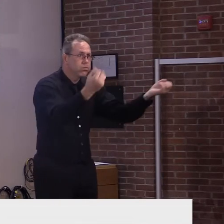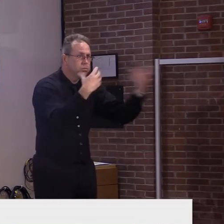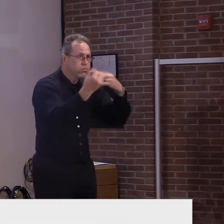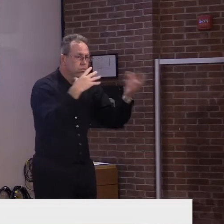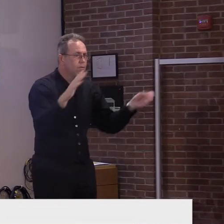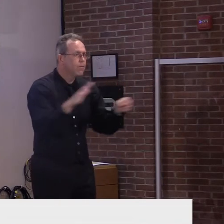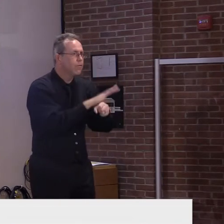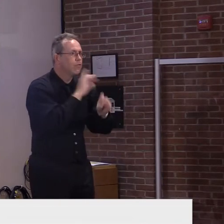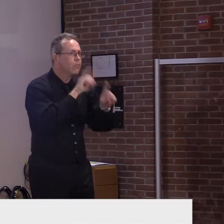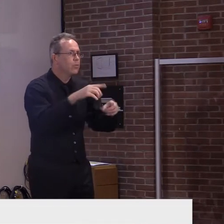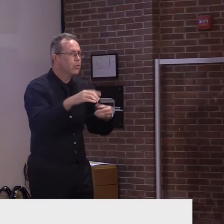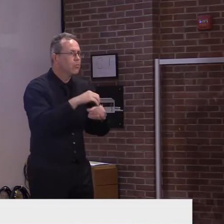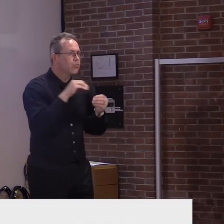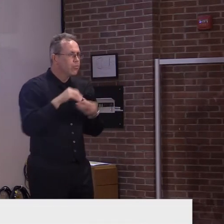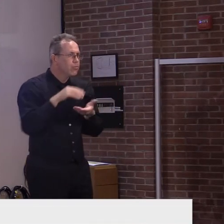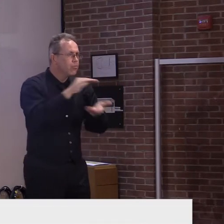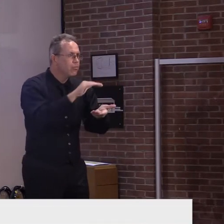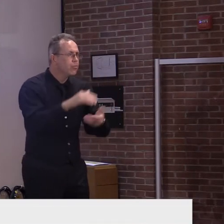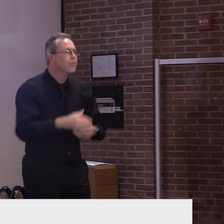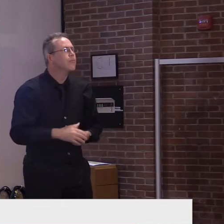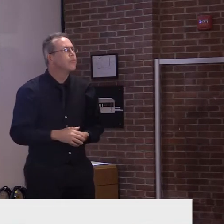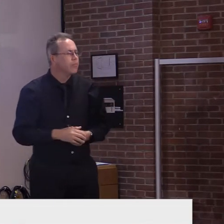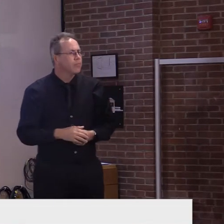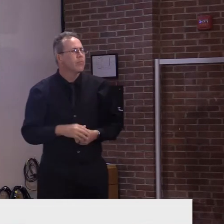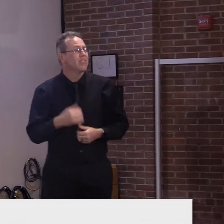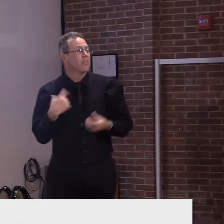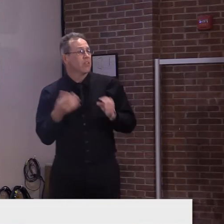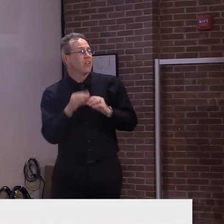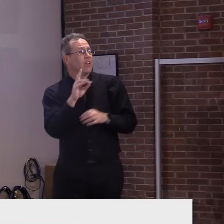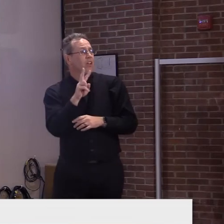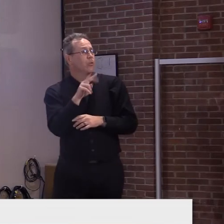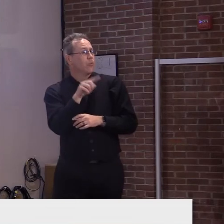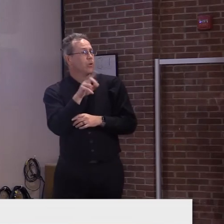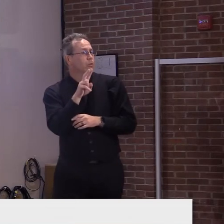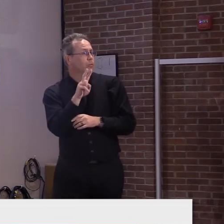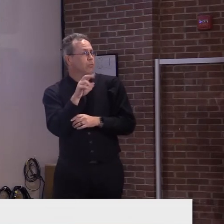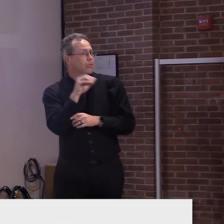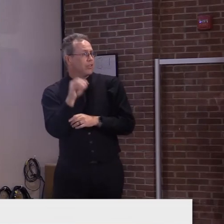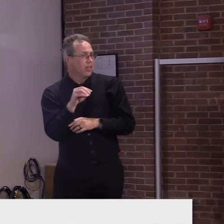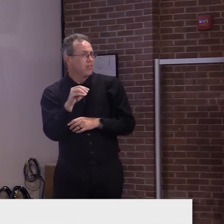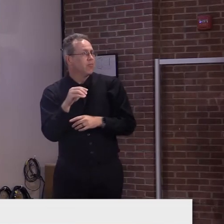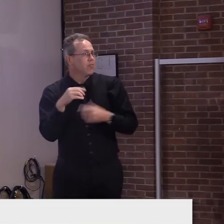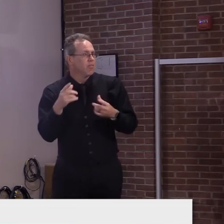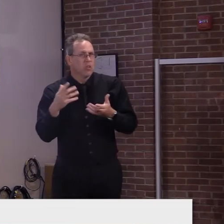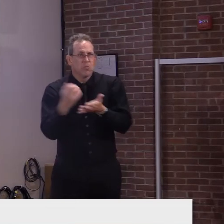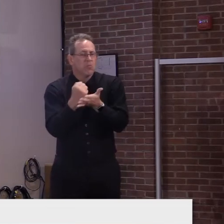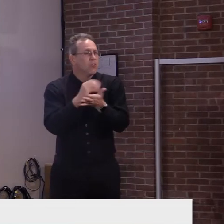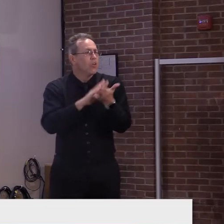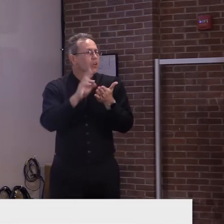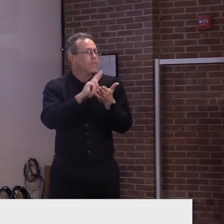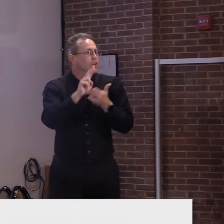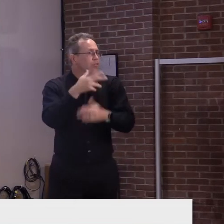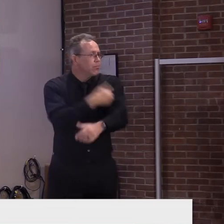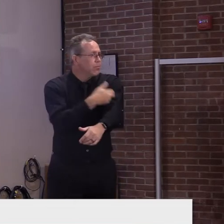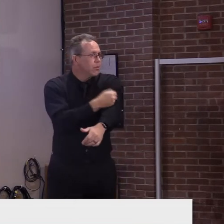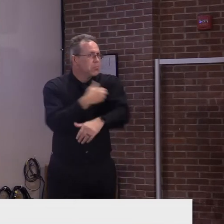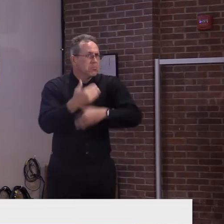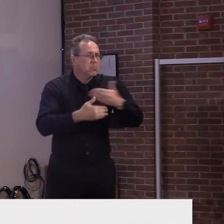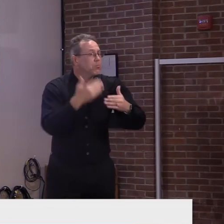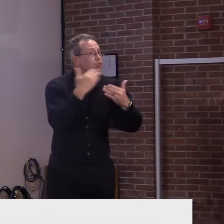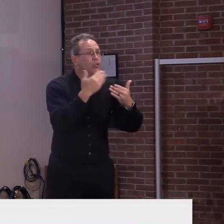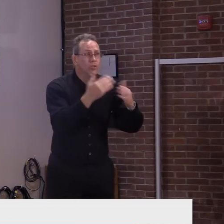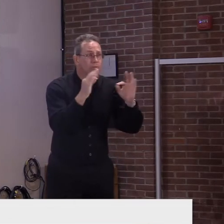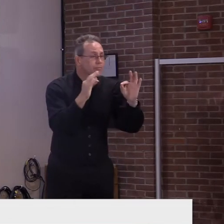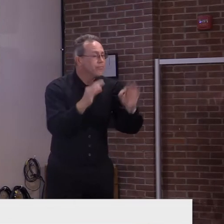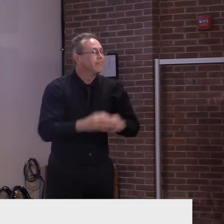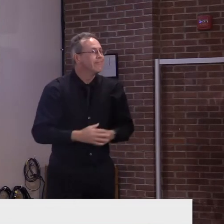that 92.3% of all colleges across Vermont have a student body that's fully vaccinated. And when we look at